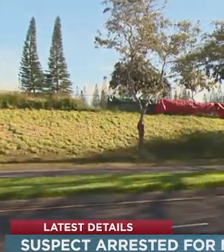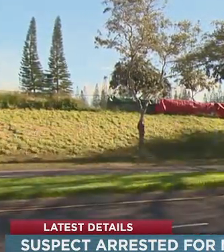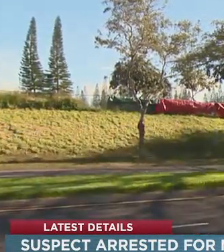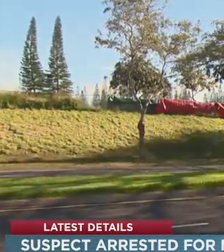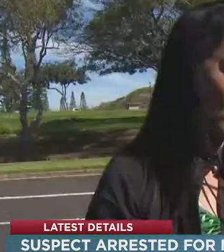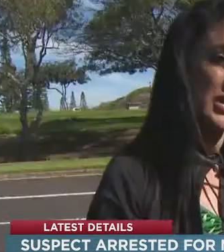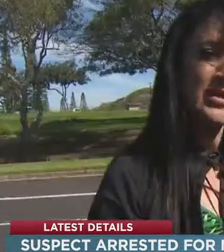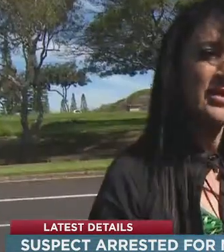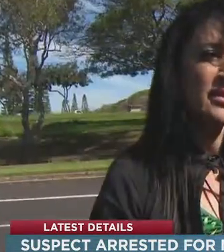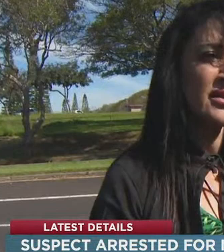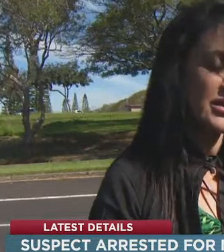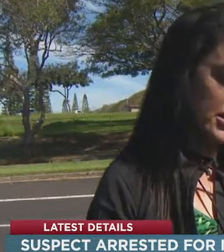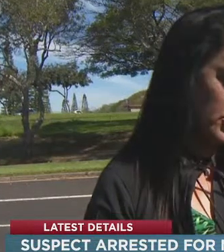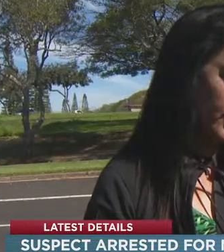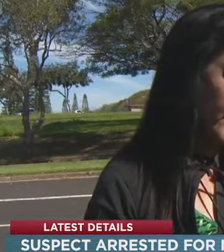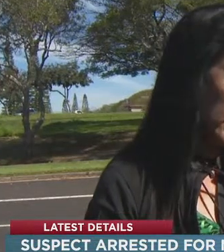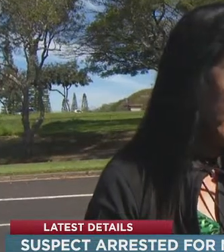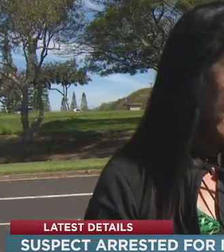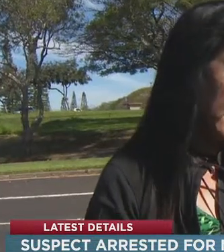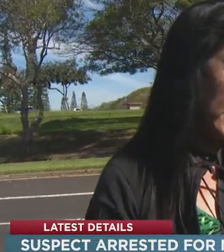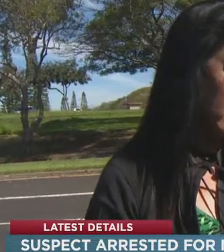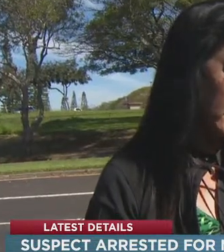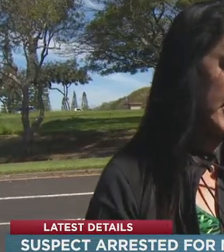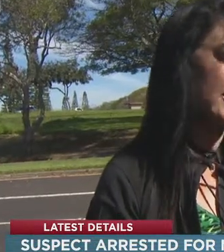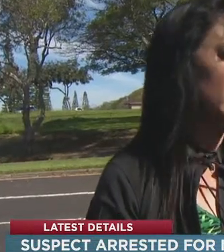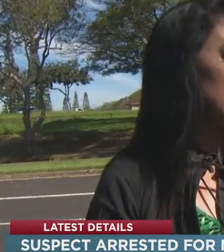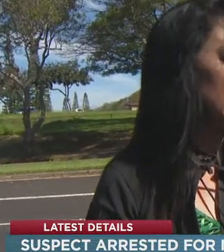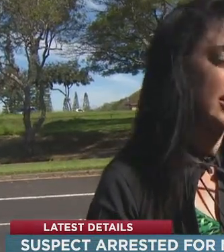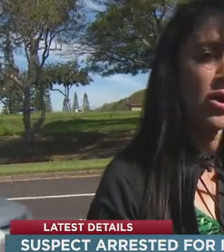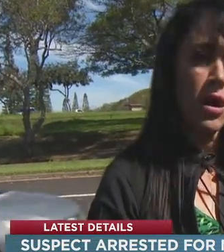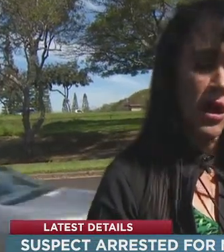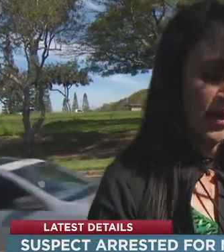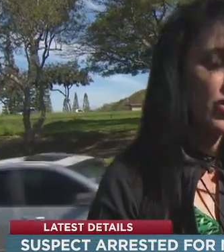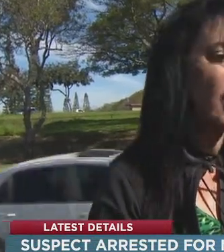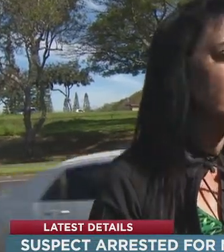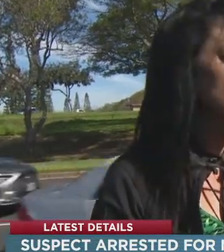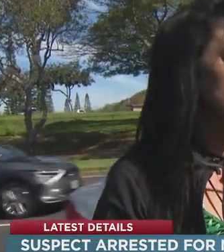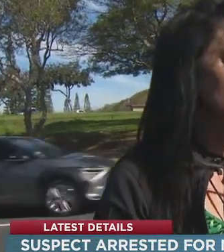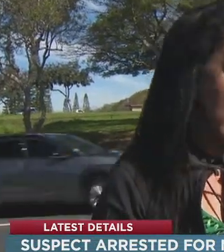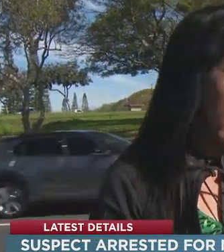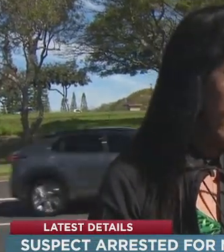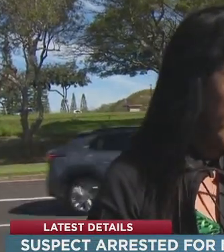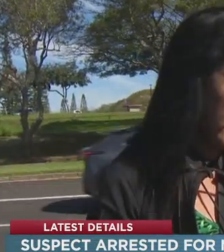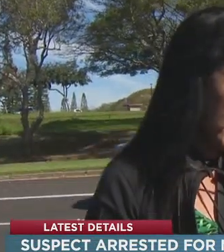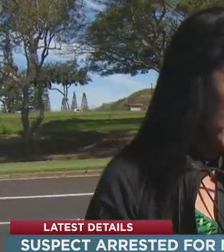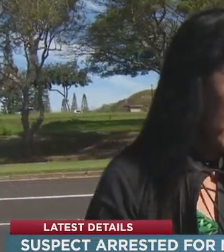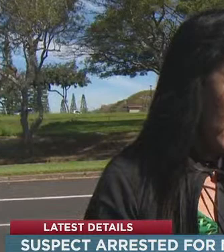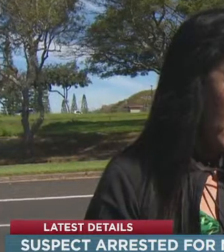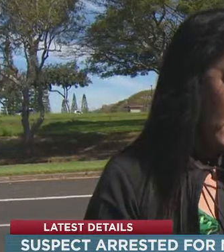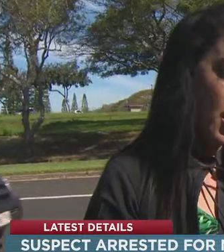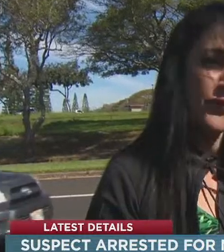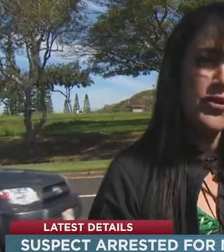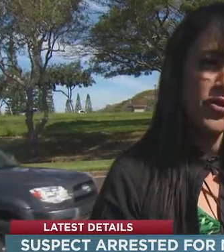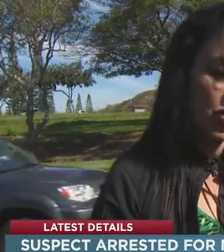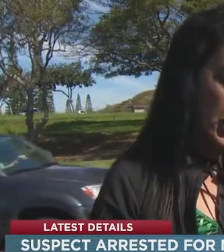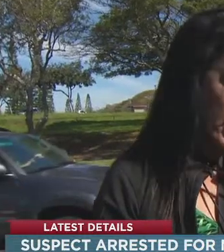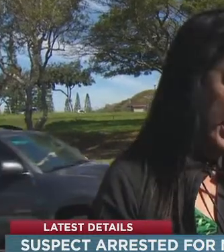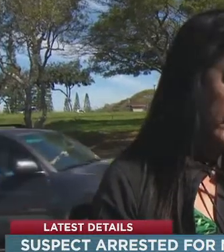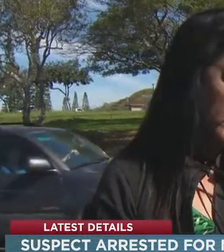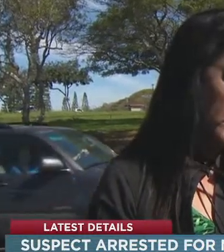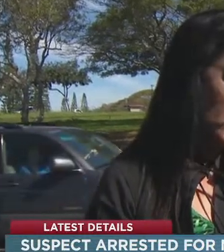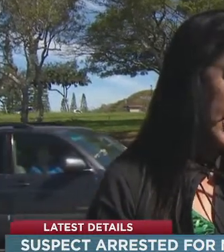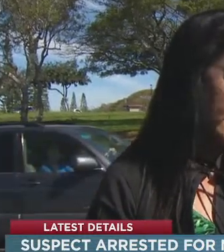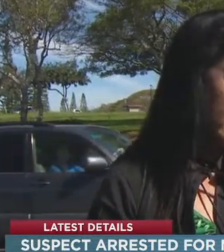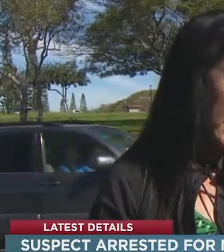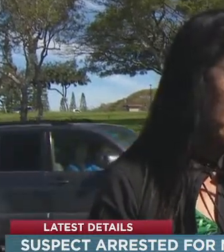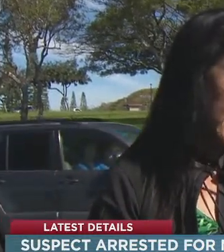him down. Witnesses continued to follow that male until the other officers arrived. Officers were able